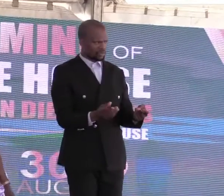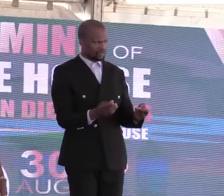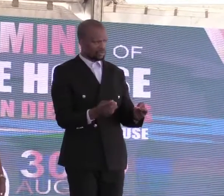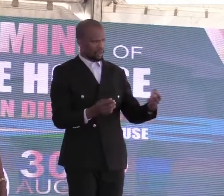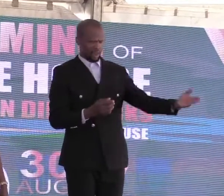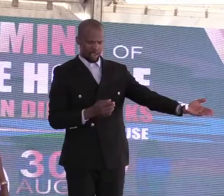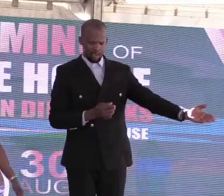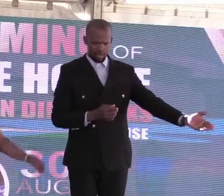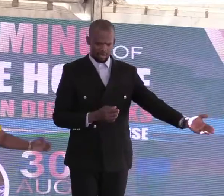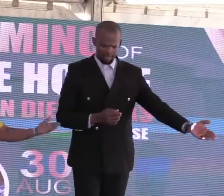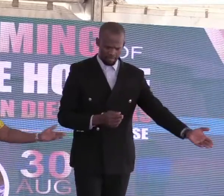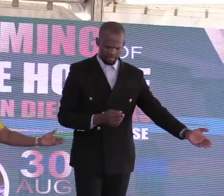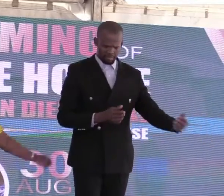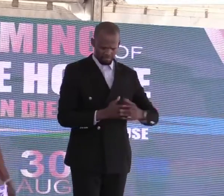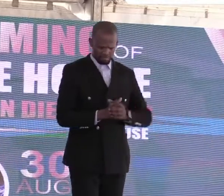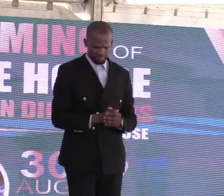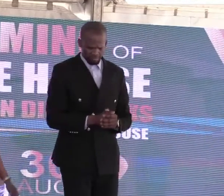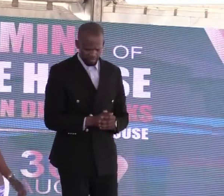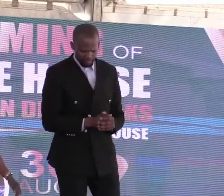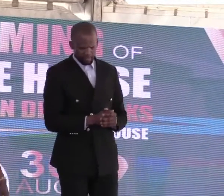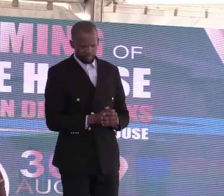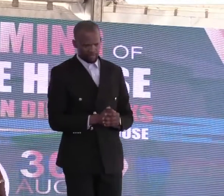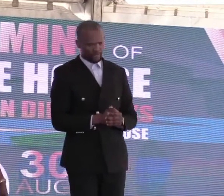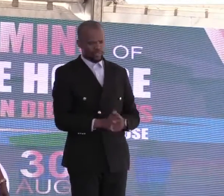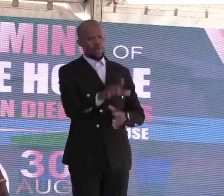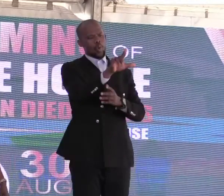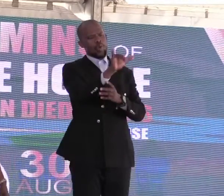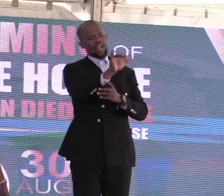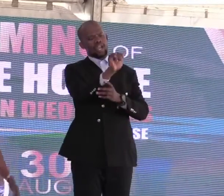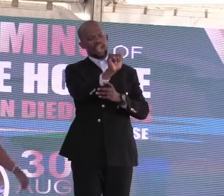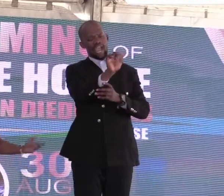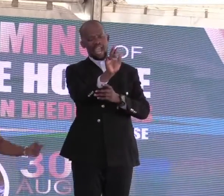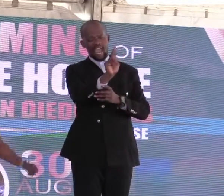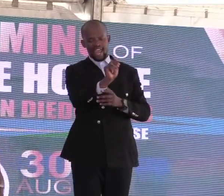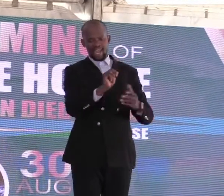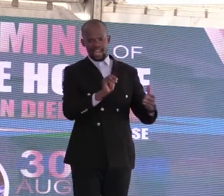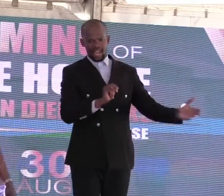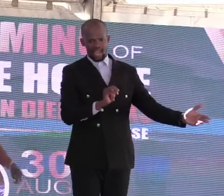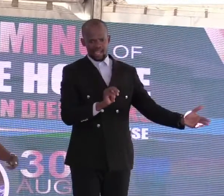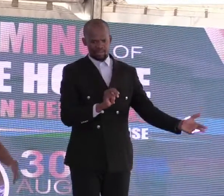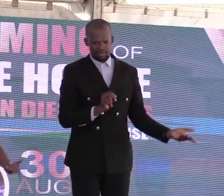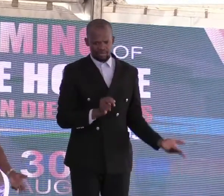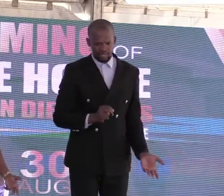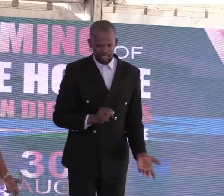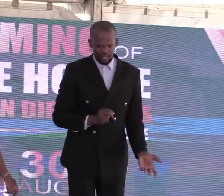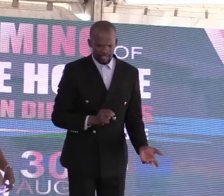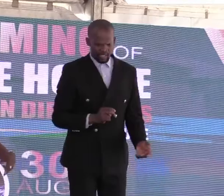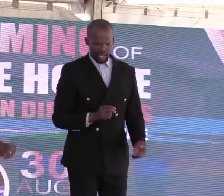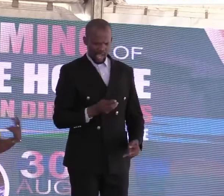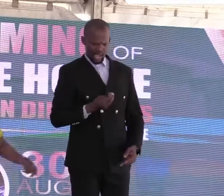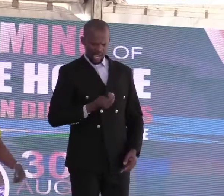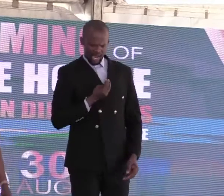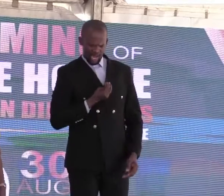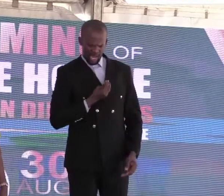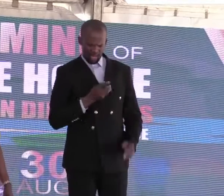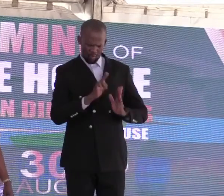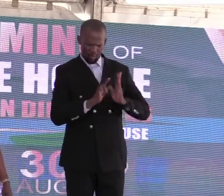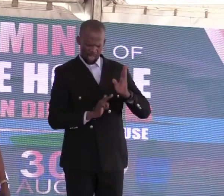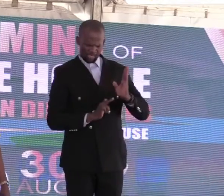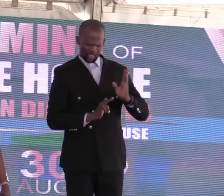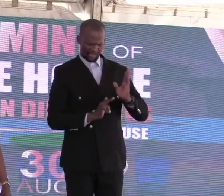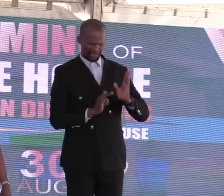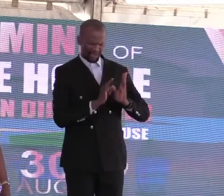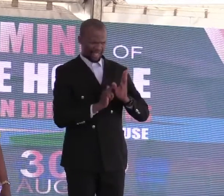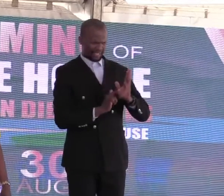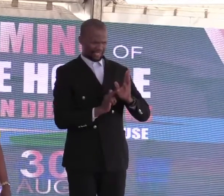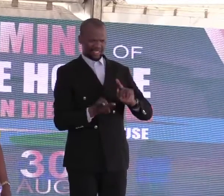my left-hand side, I have Leanne Mentor, who is not the youngest, but second